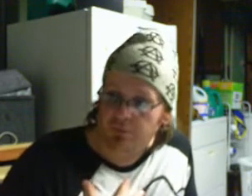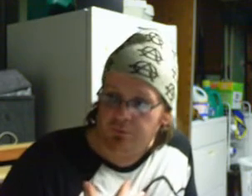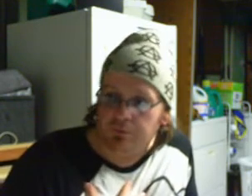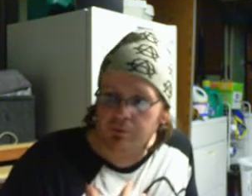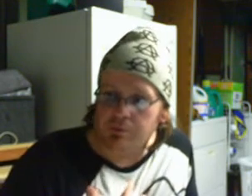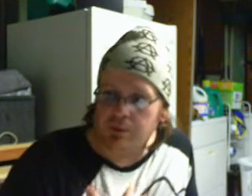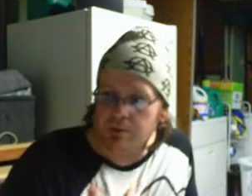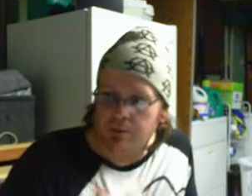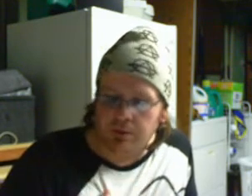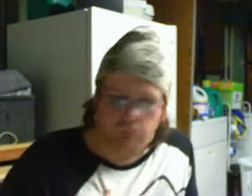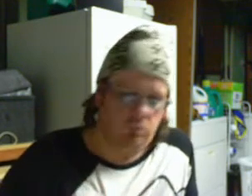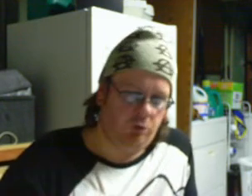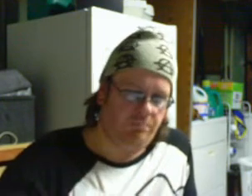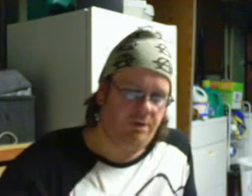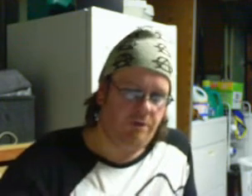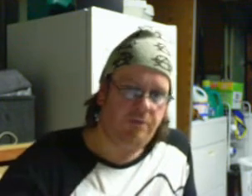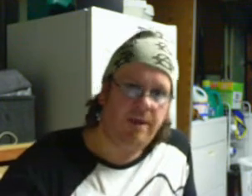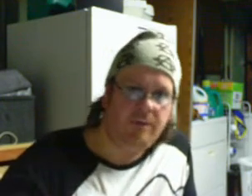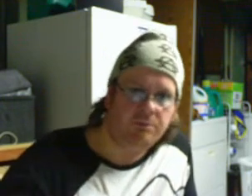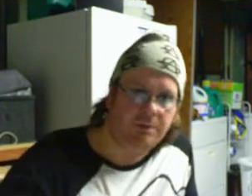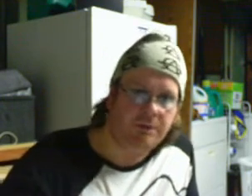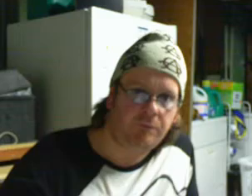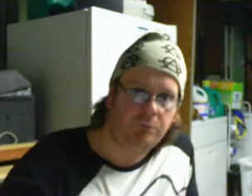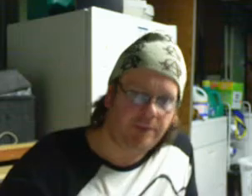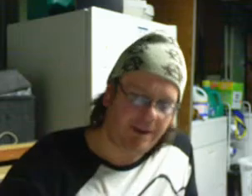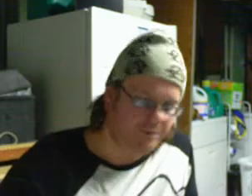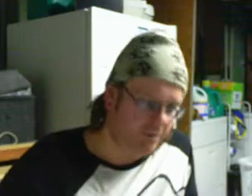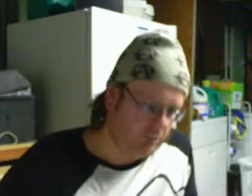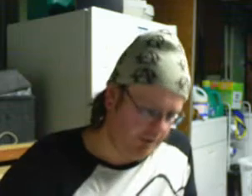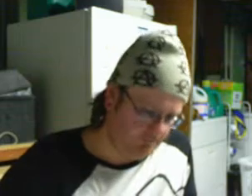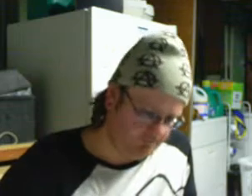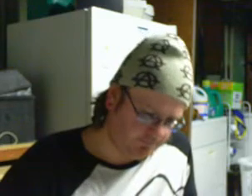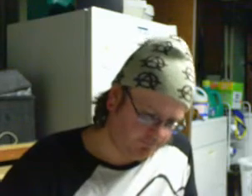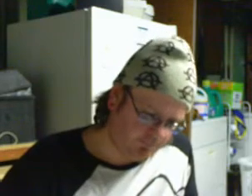you, that it works better for everybody if you react that way.